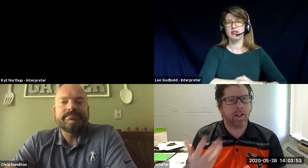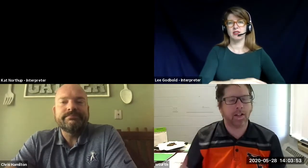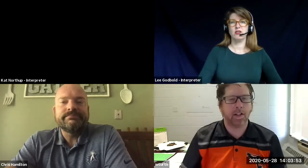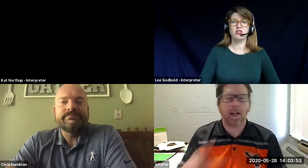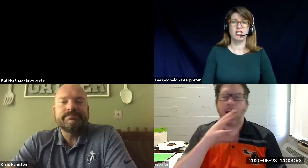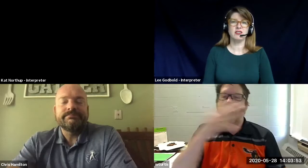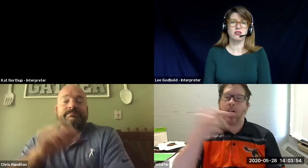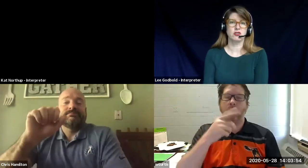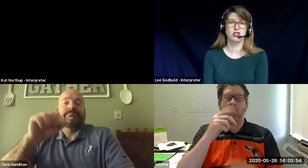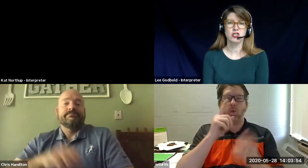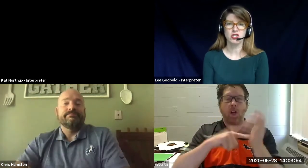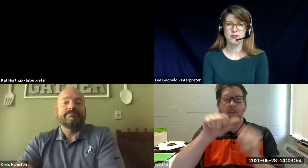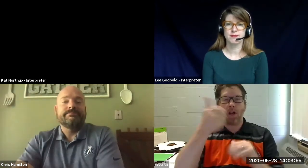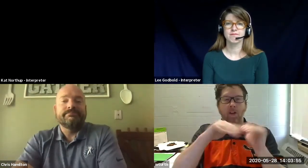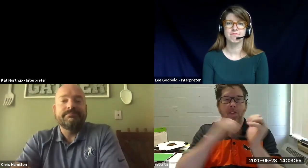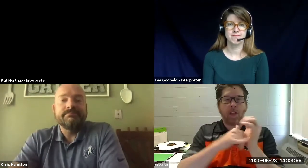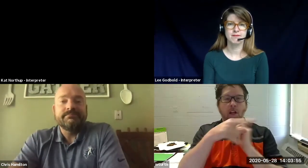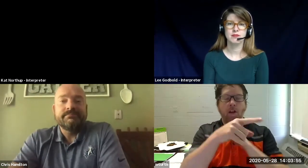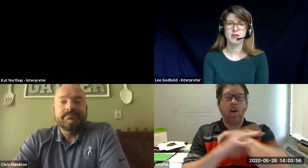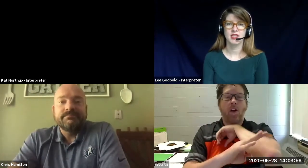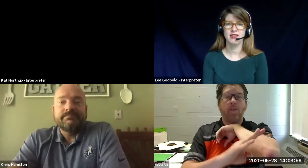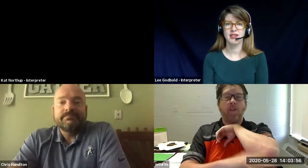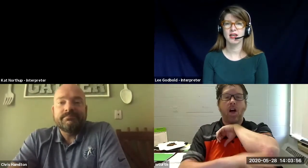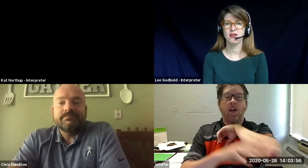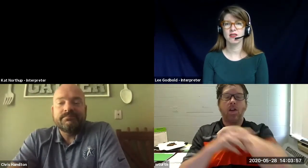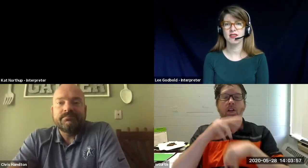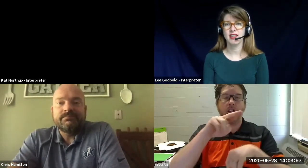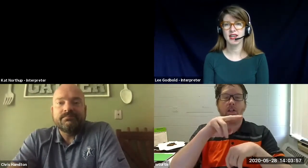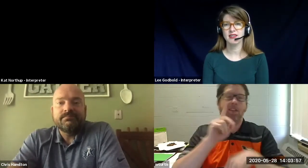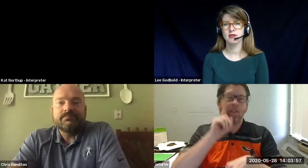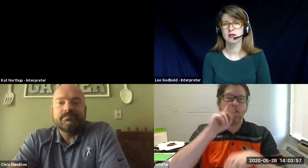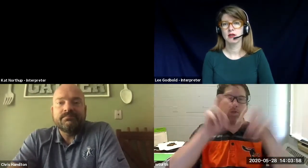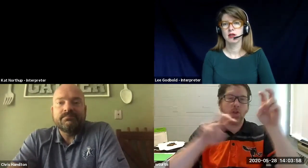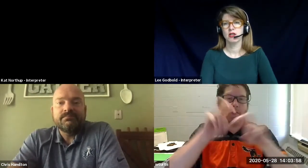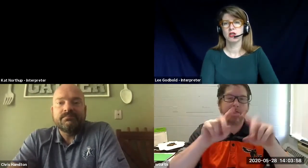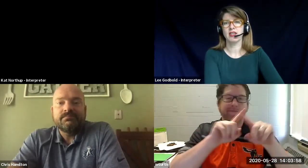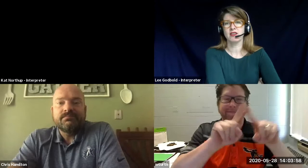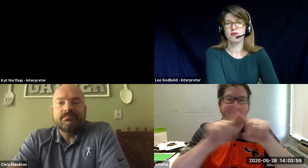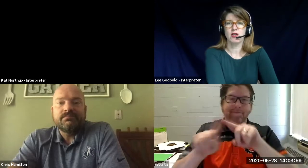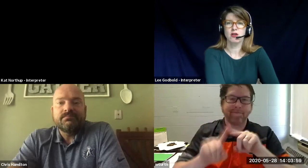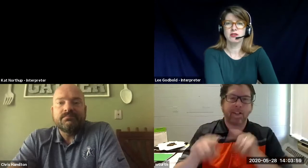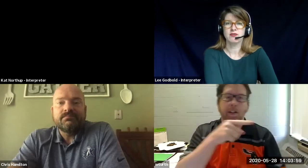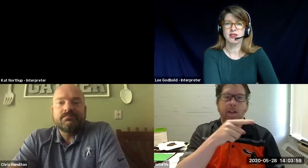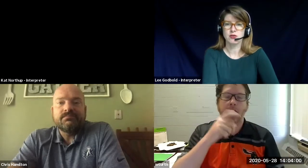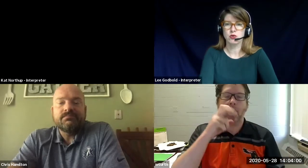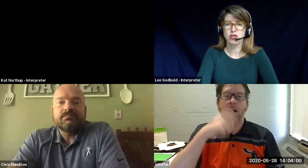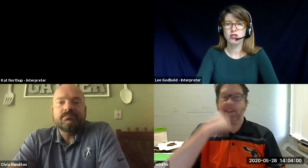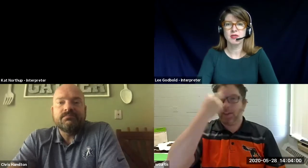huge challenge for sure. And then other than that, looking at the fall different deaf school